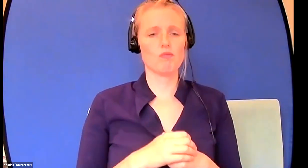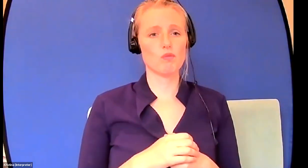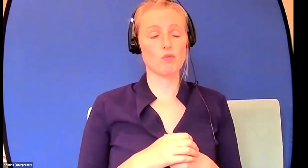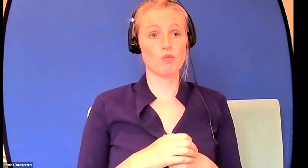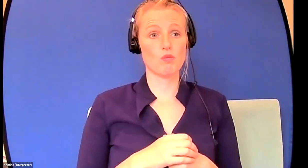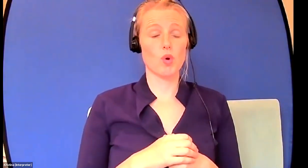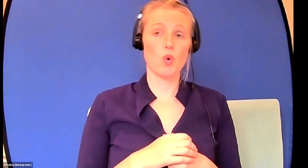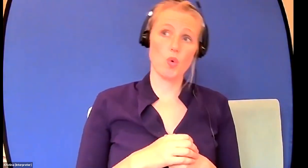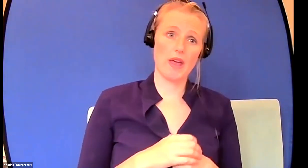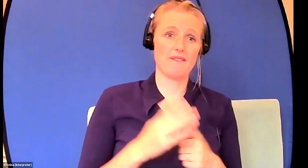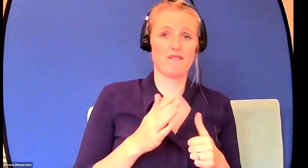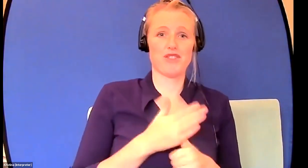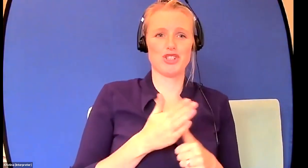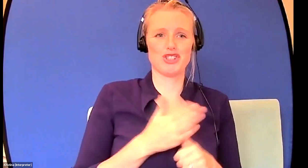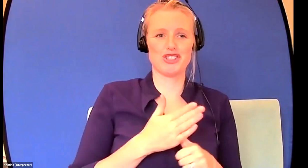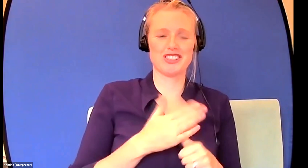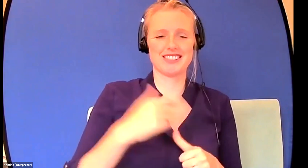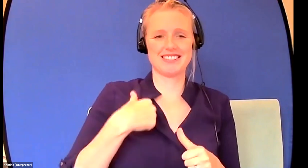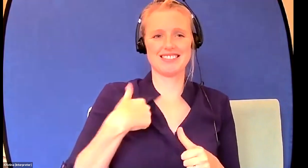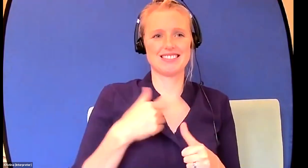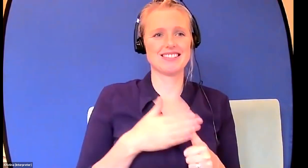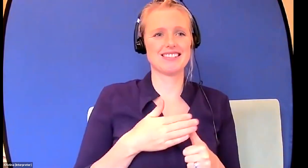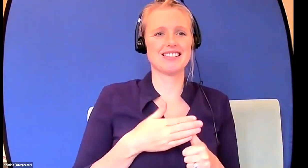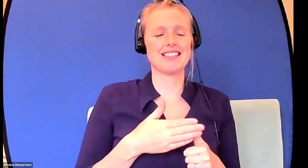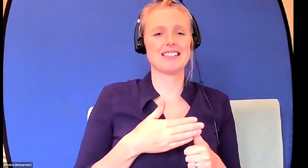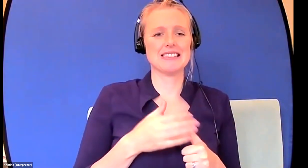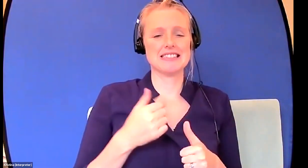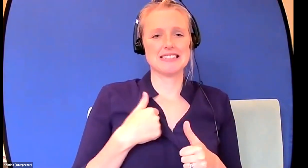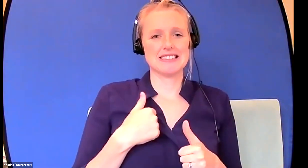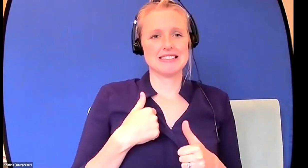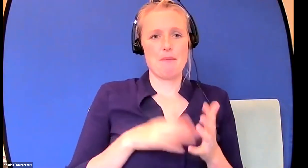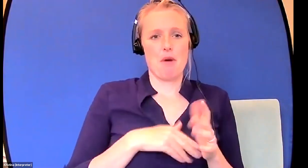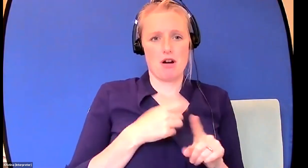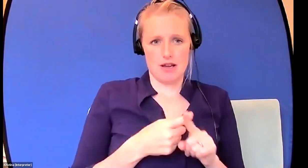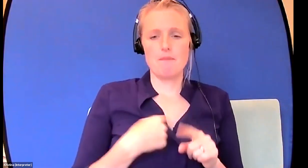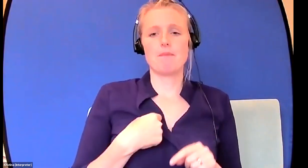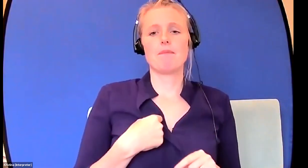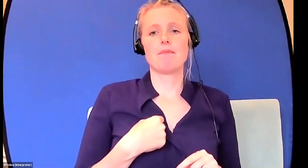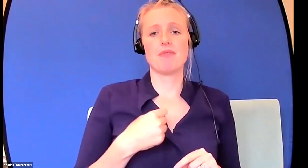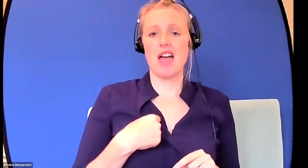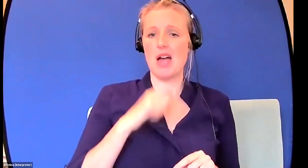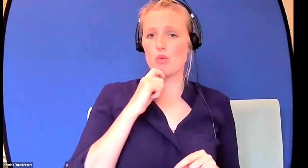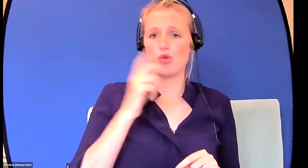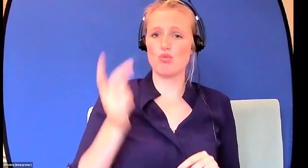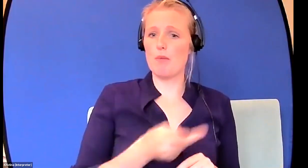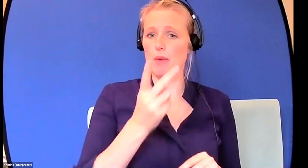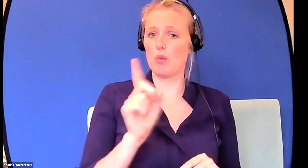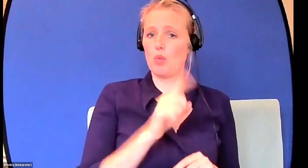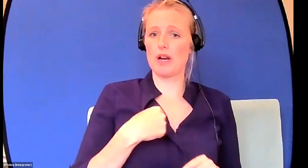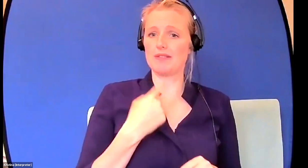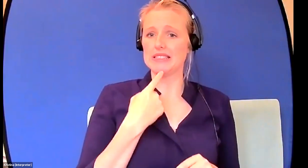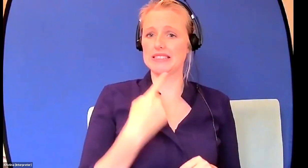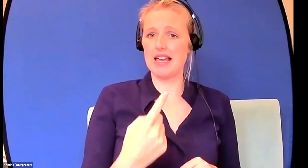Well, okay, I'll go first then. I would really underline what I've just said, really,